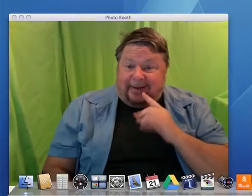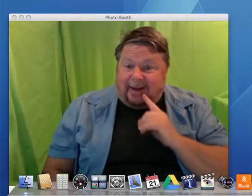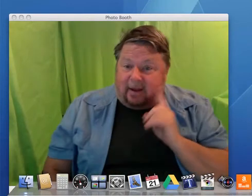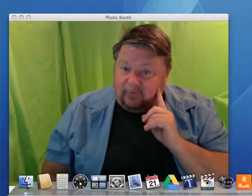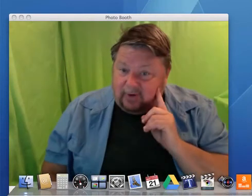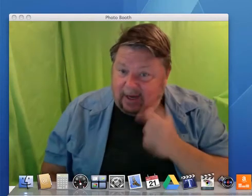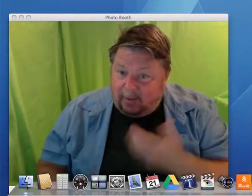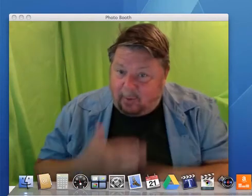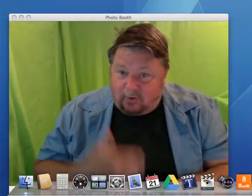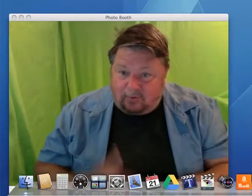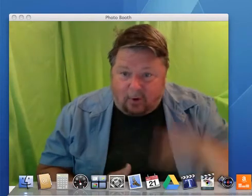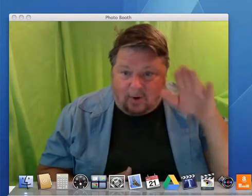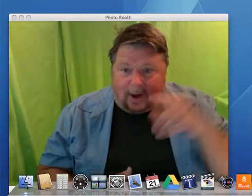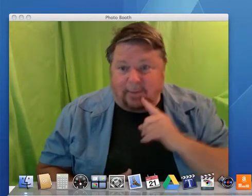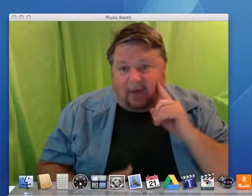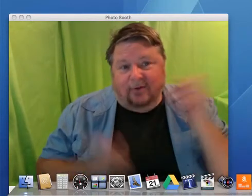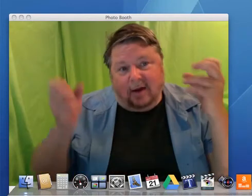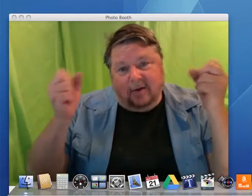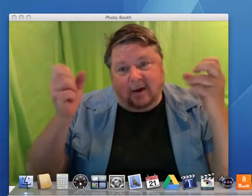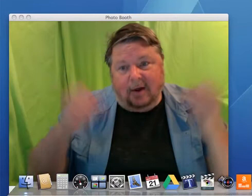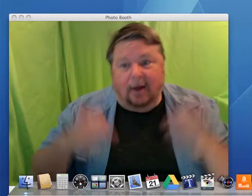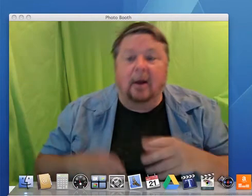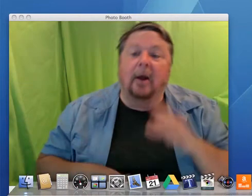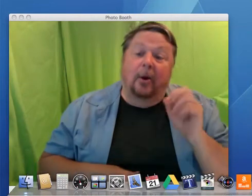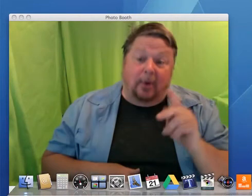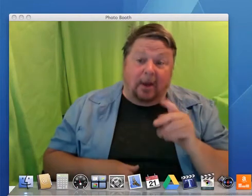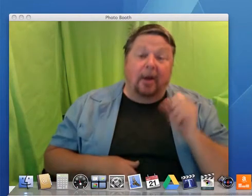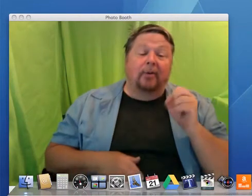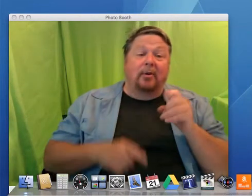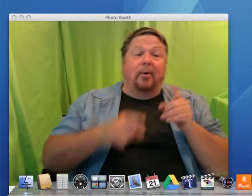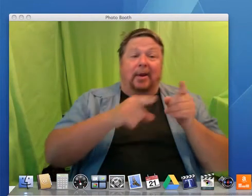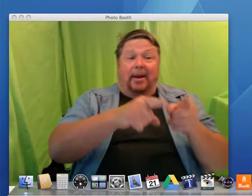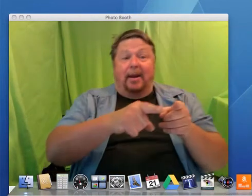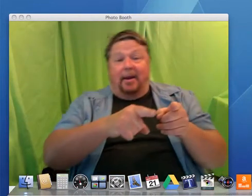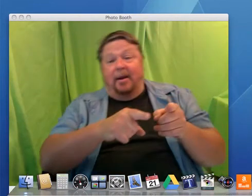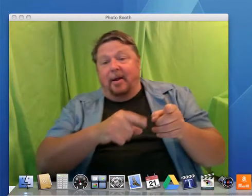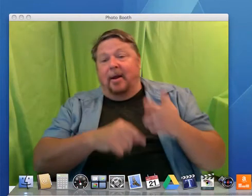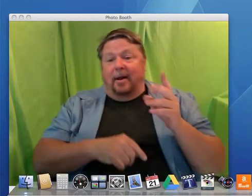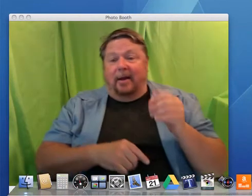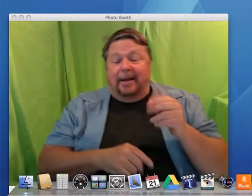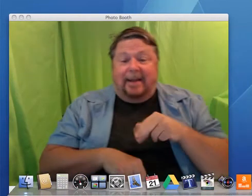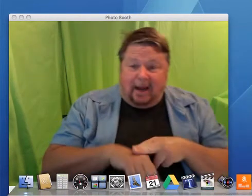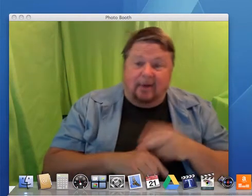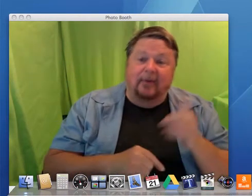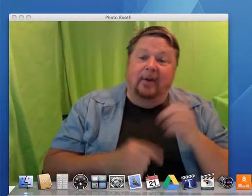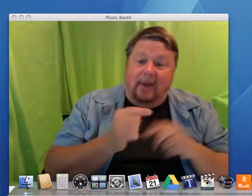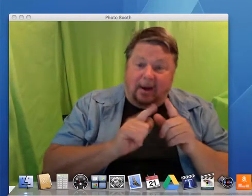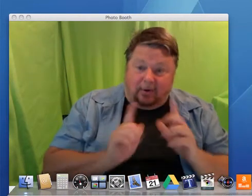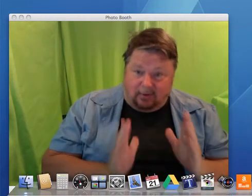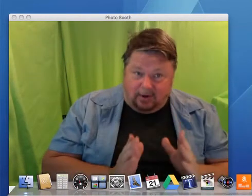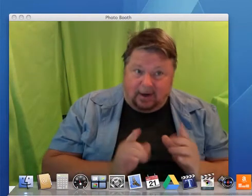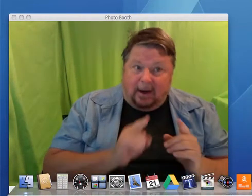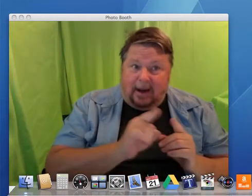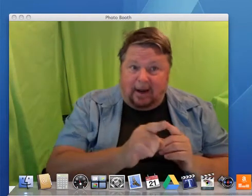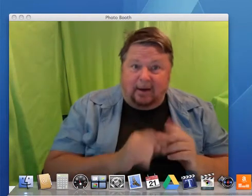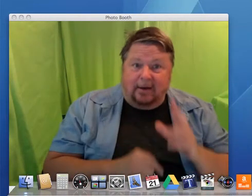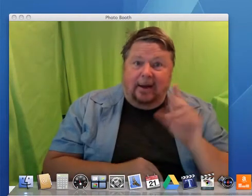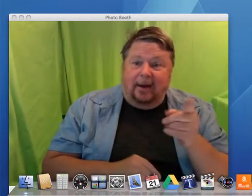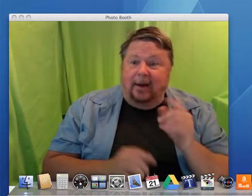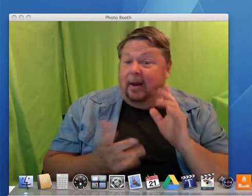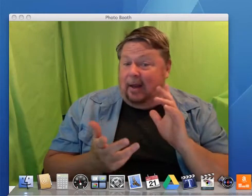is deaf. He born, grow up, deaf, sign. Okay, so he is a native signer,